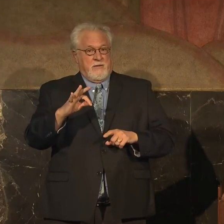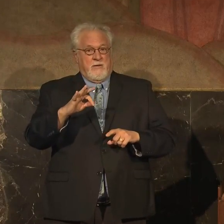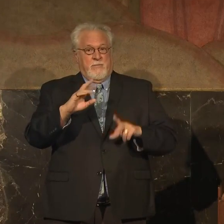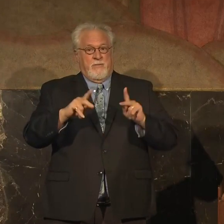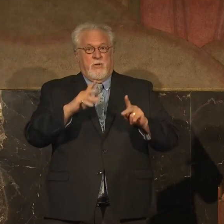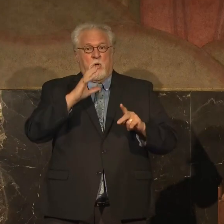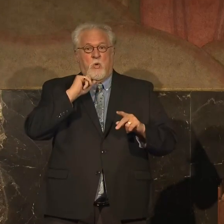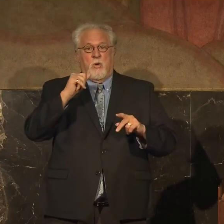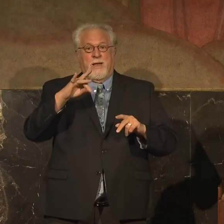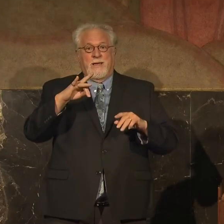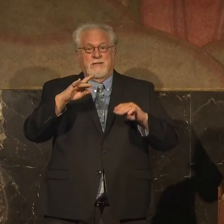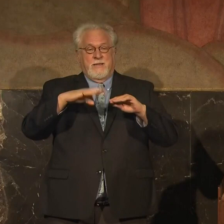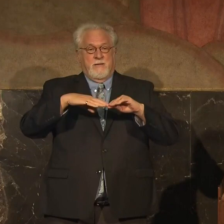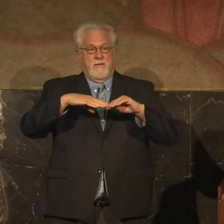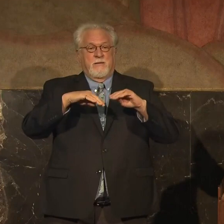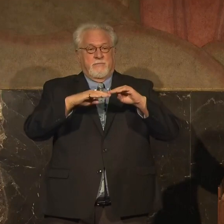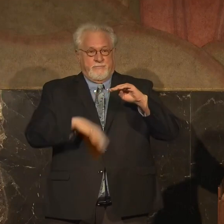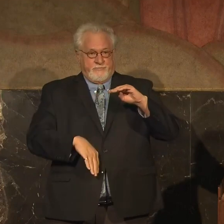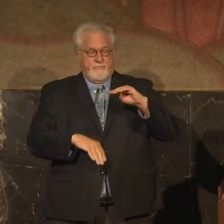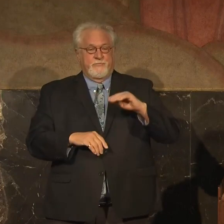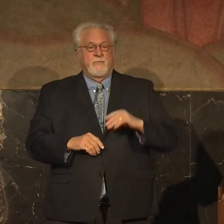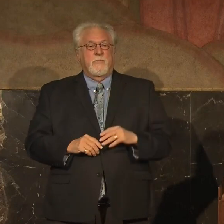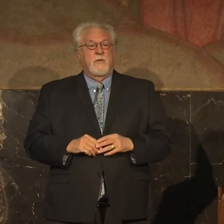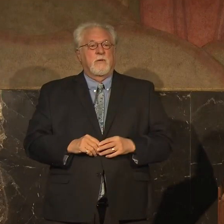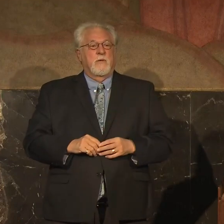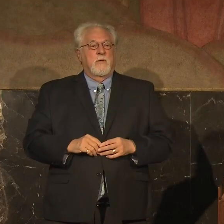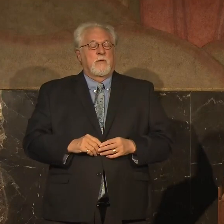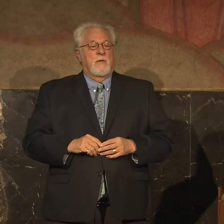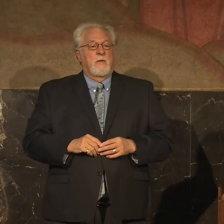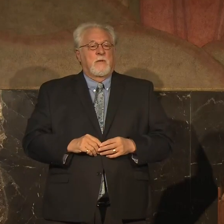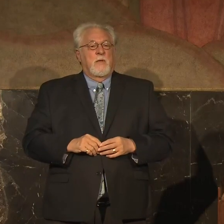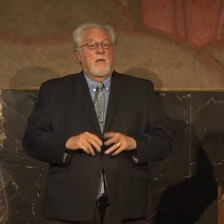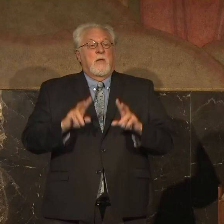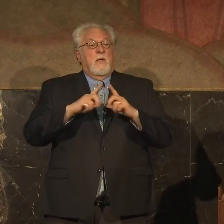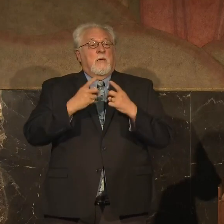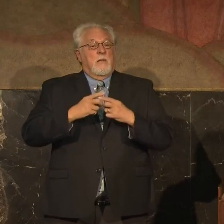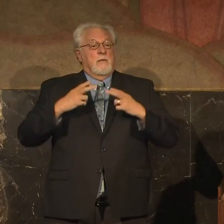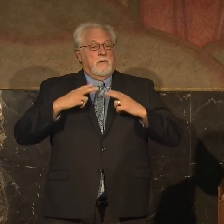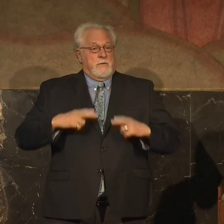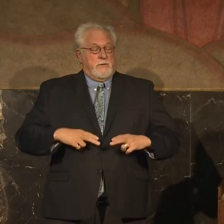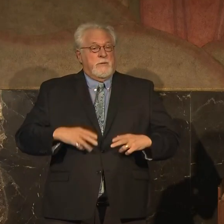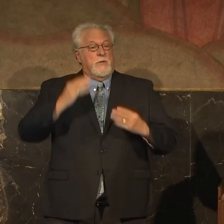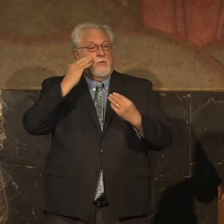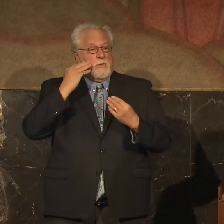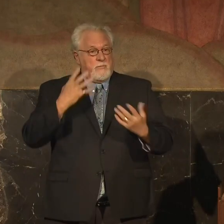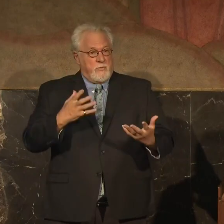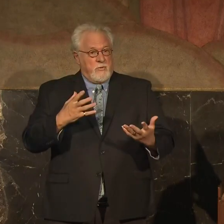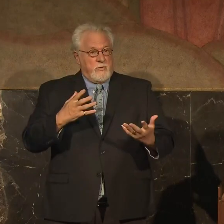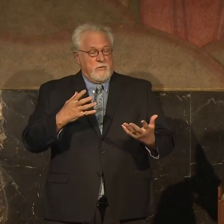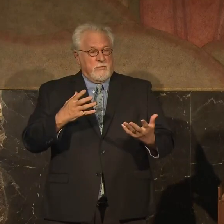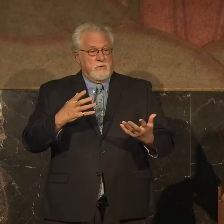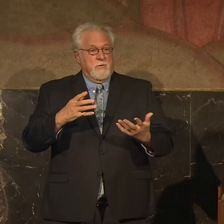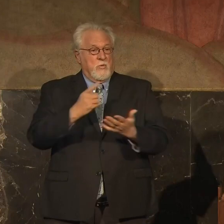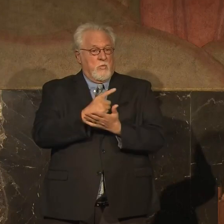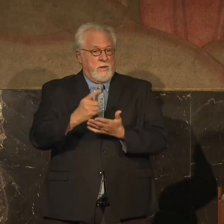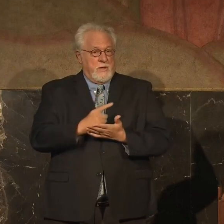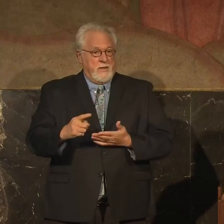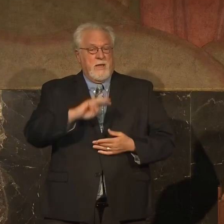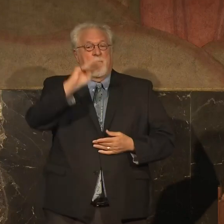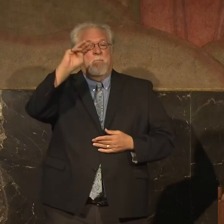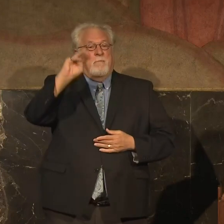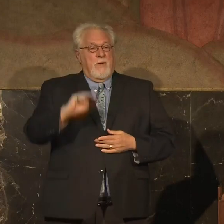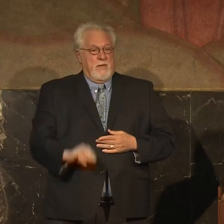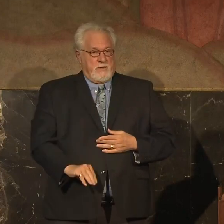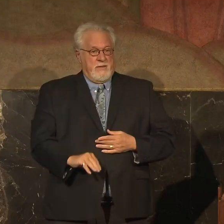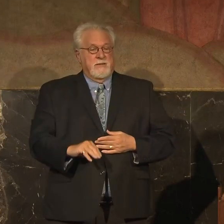were 18 years old and younger. The Department of Health will report this data weekly on Mondays in